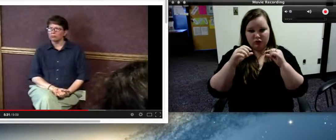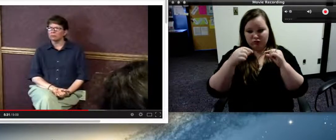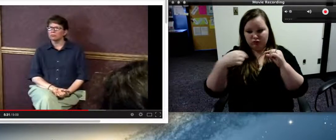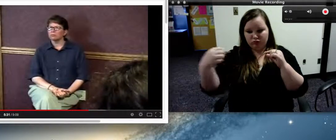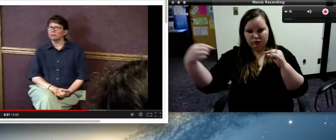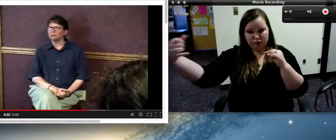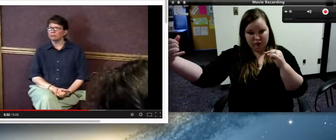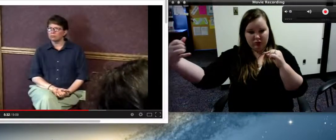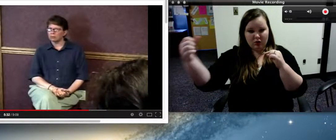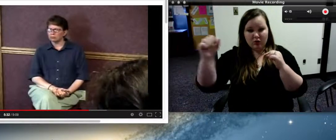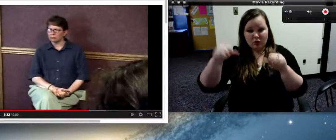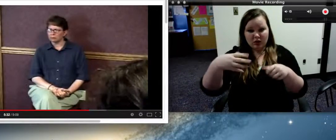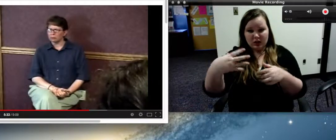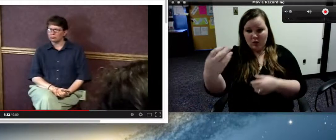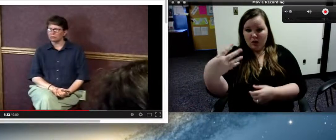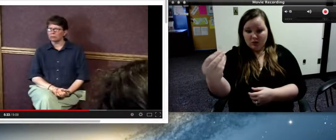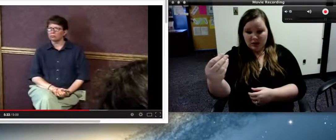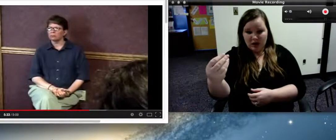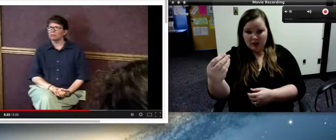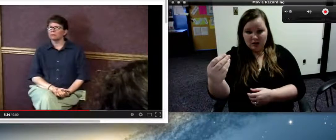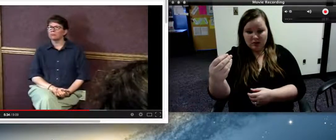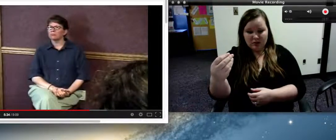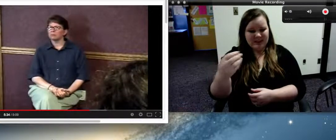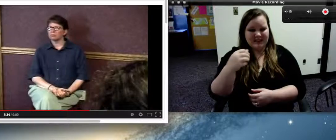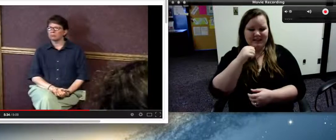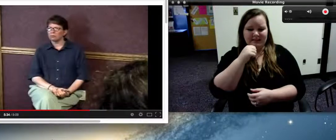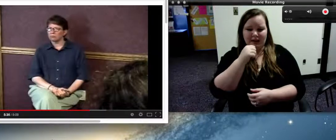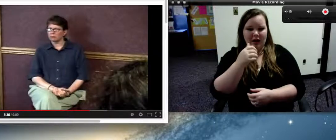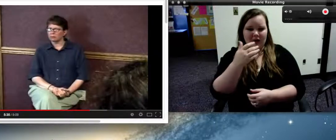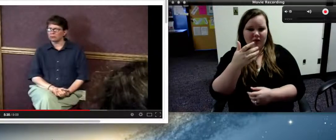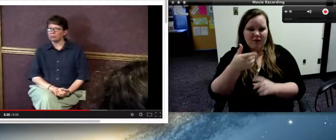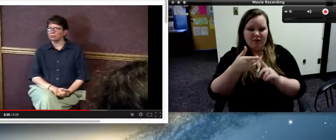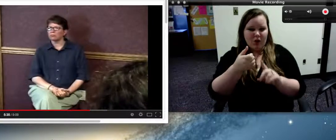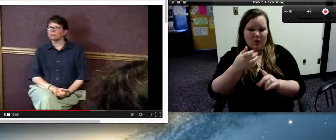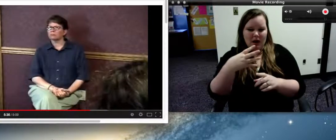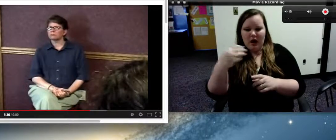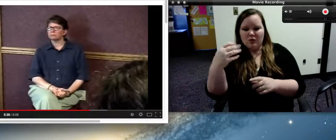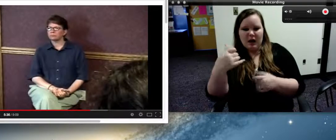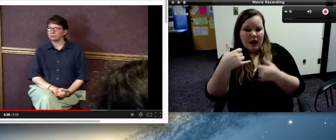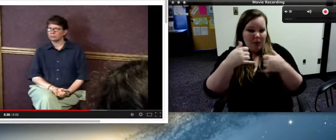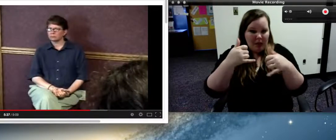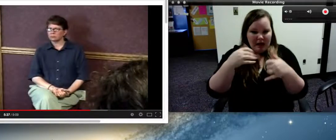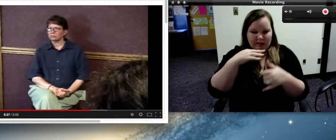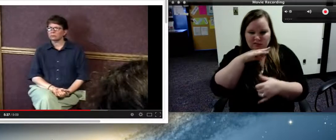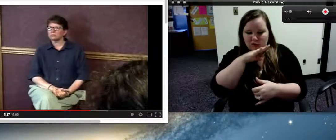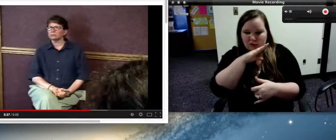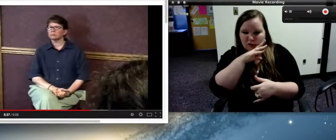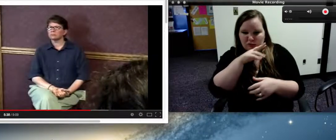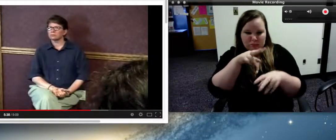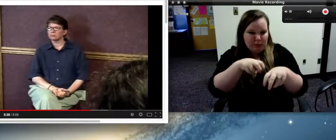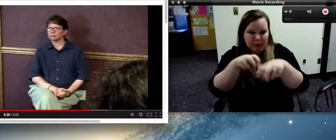or right? They can't just get it from being outside or playing in the dirt or anything.